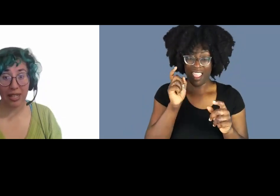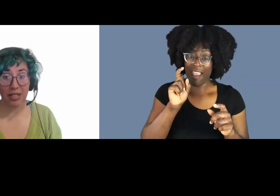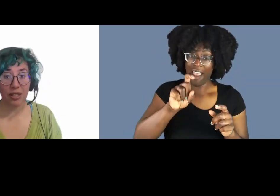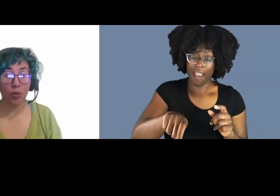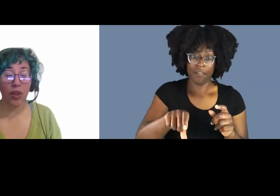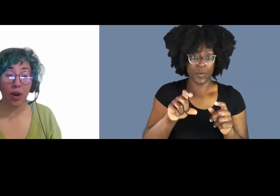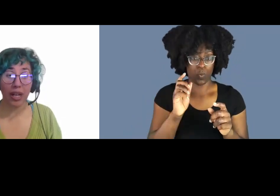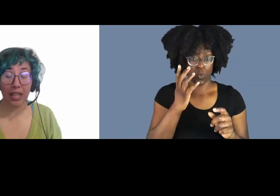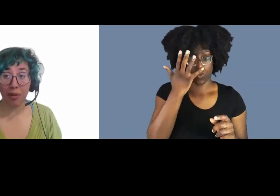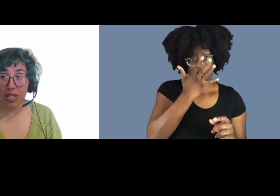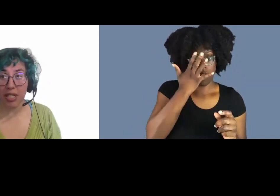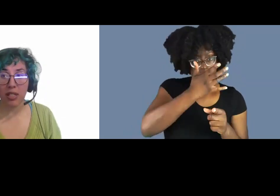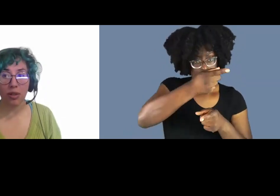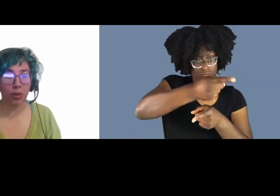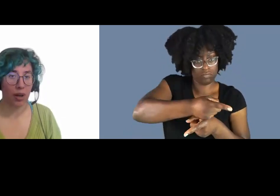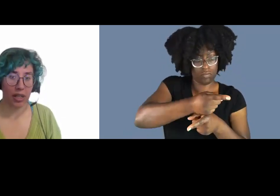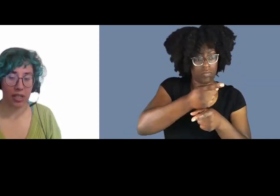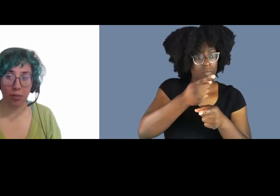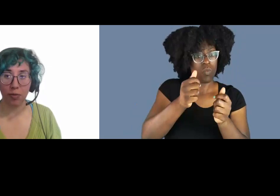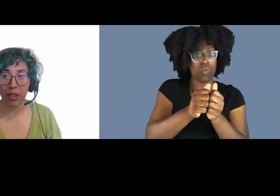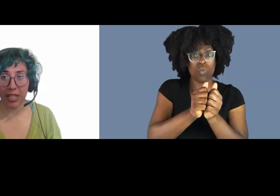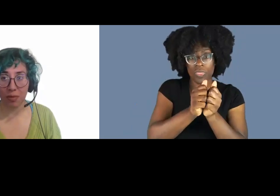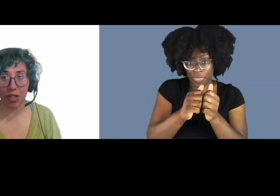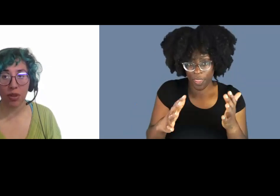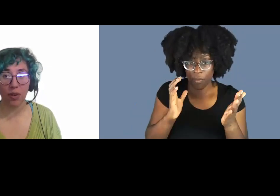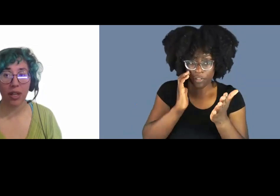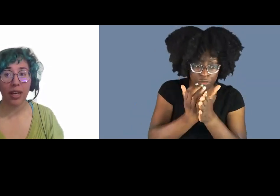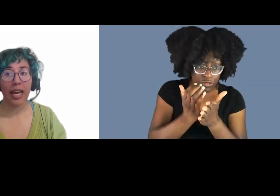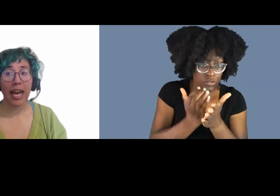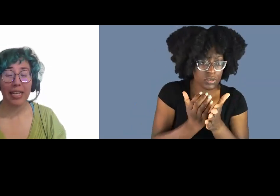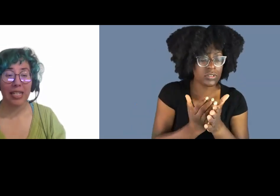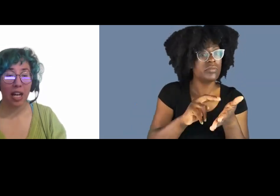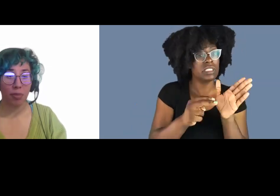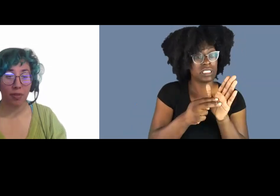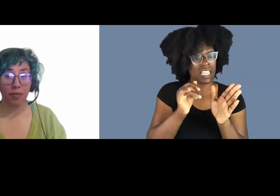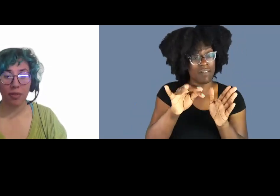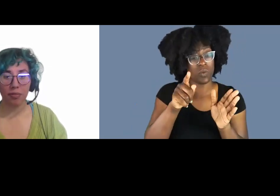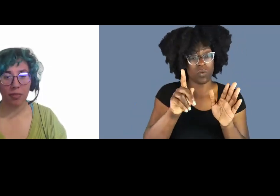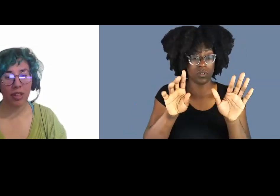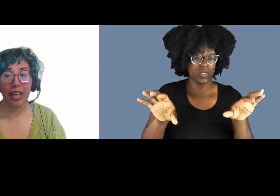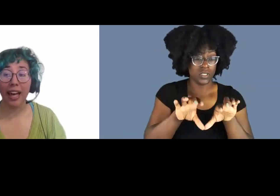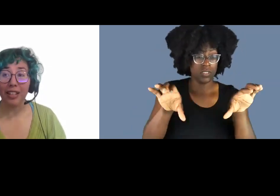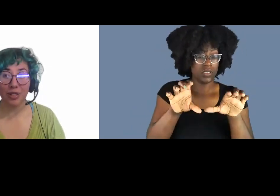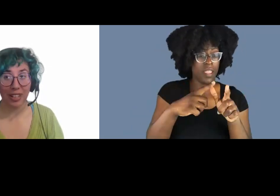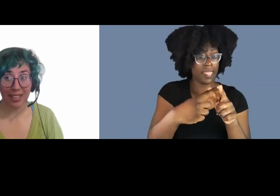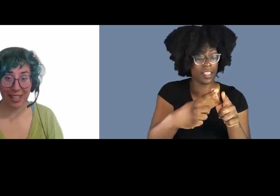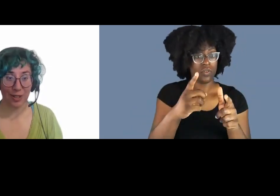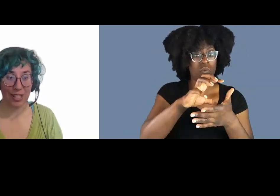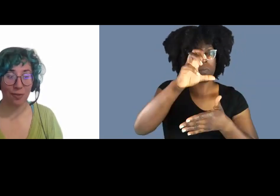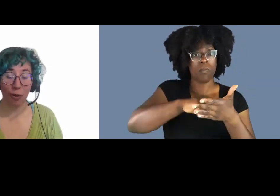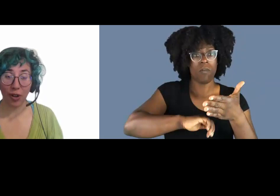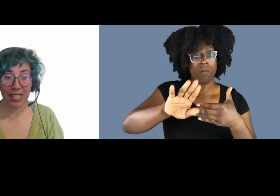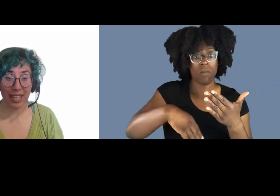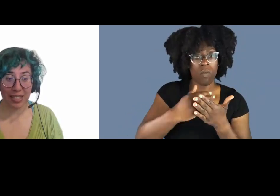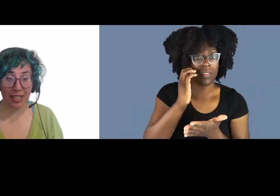make sense without any images or without any type of placement, without any type of the